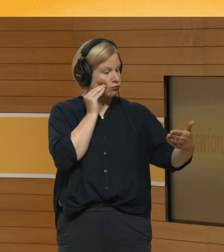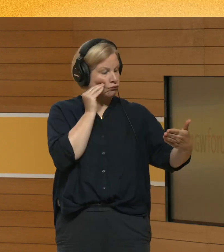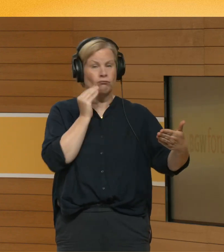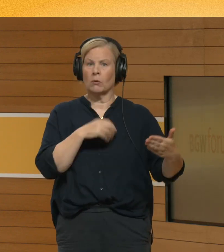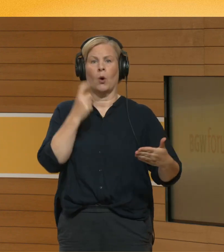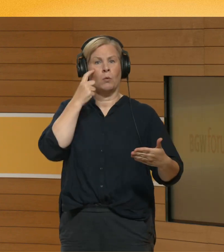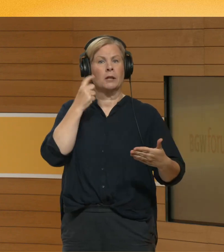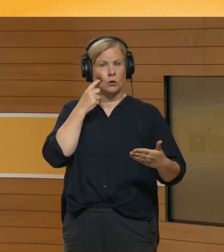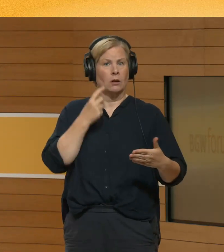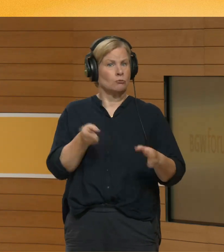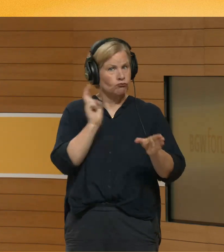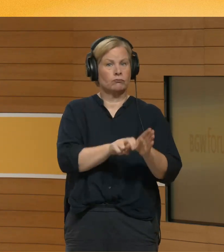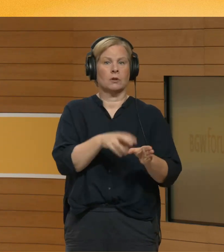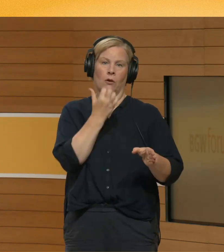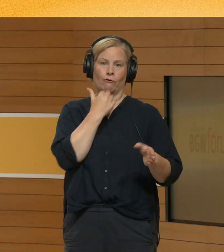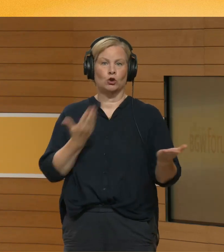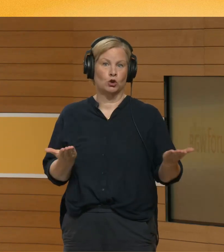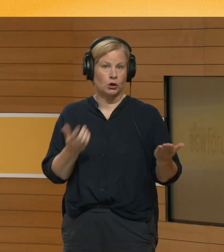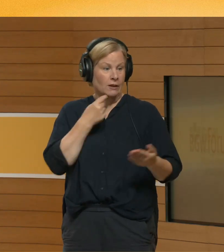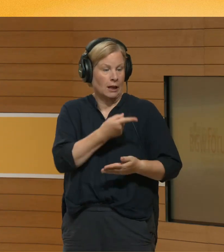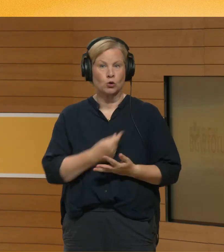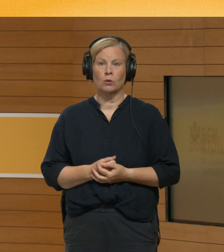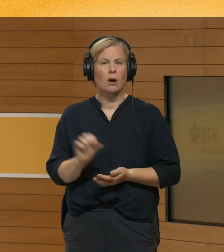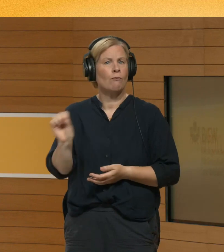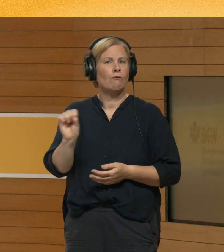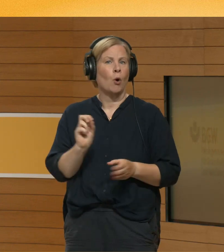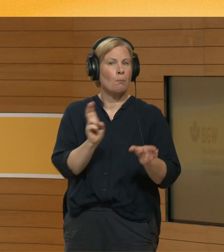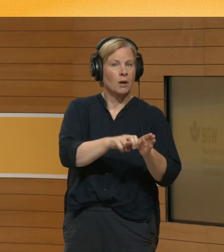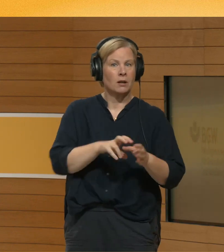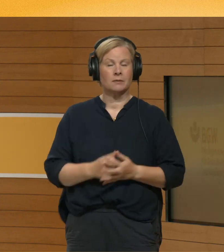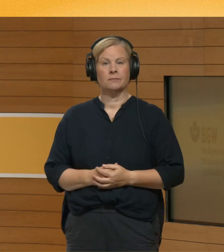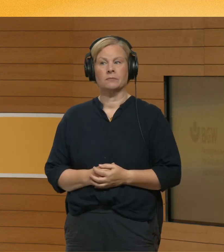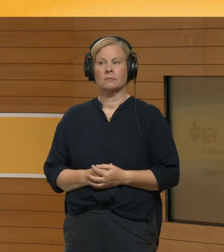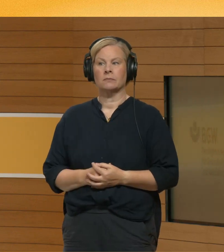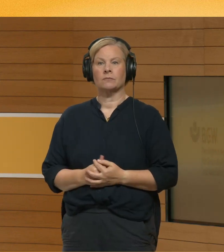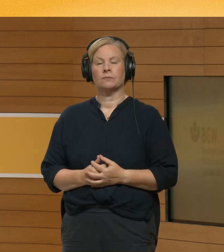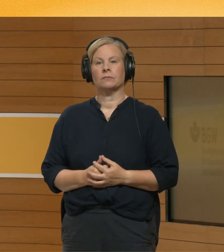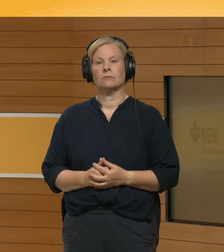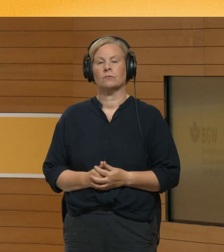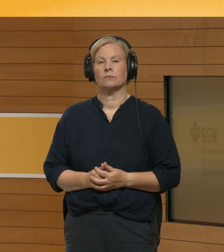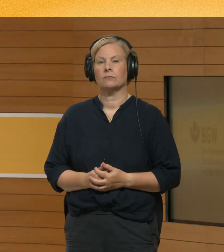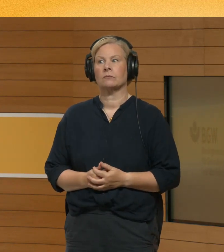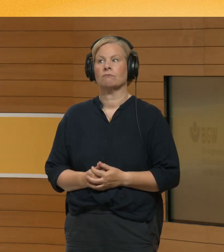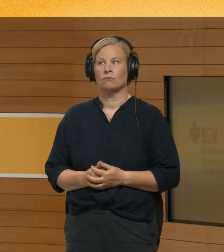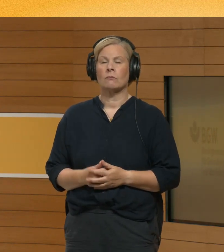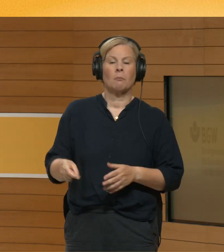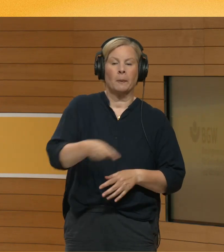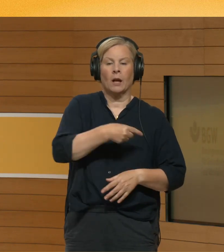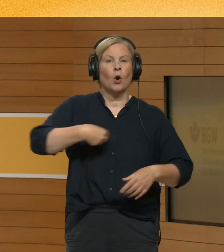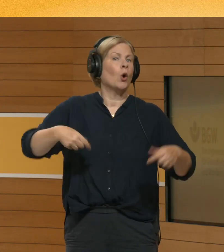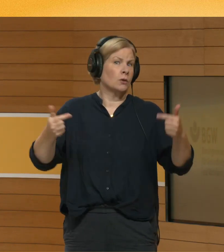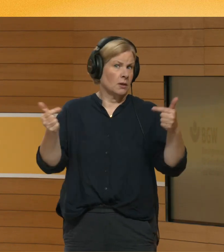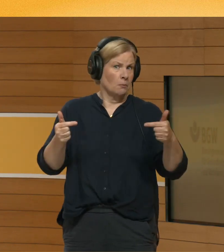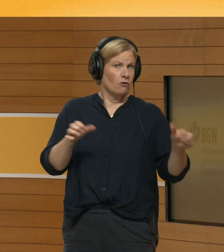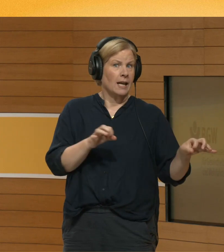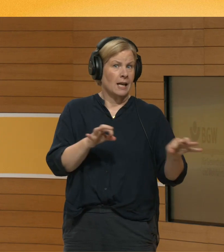say? Well, our director of nursing had always had an interest in the Magnet model